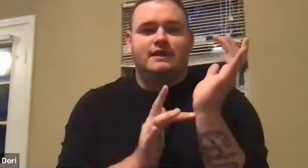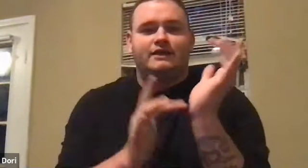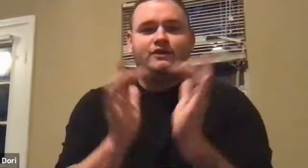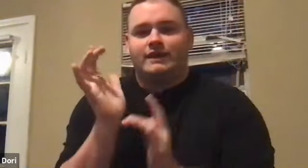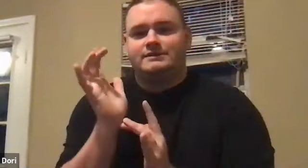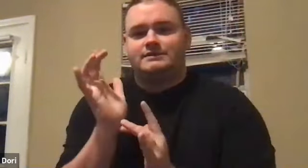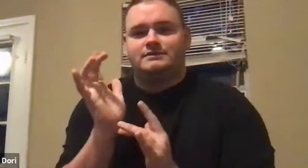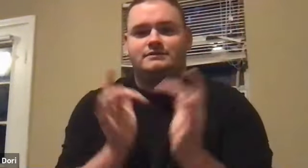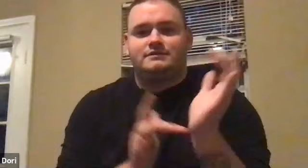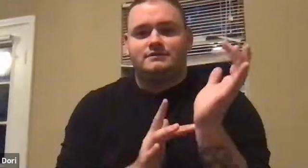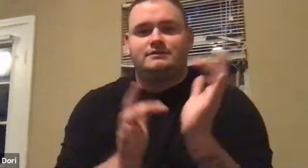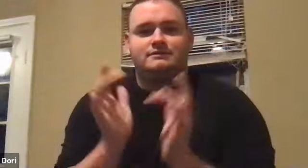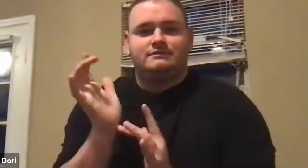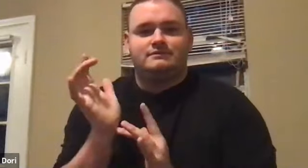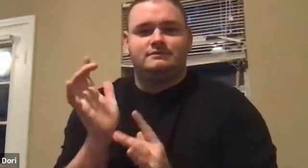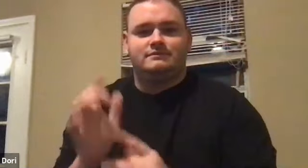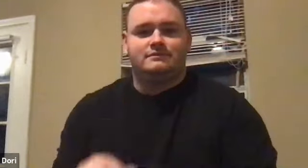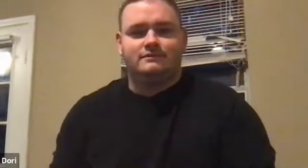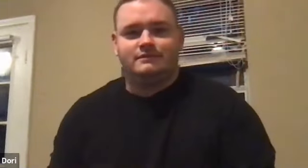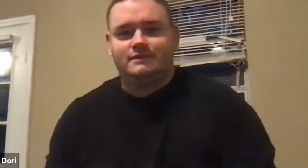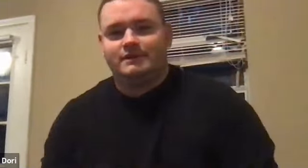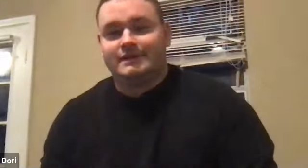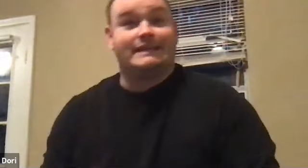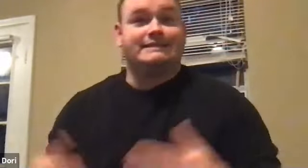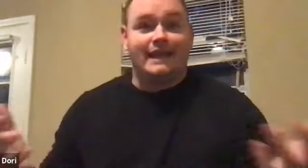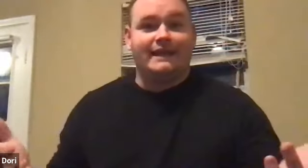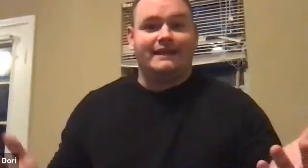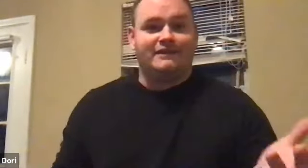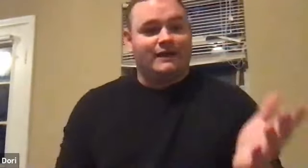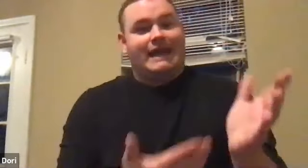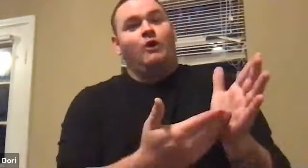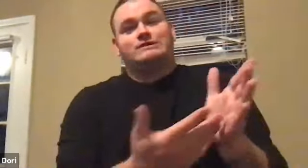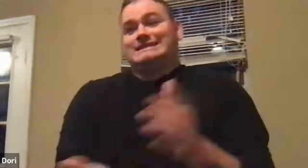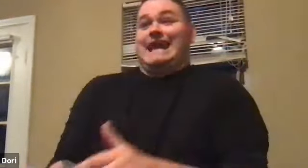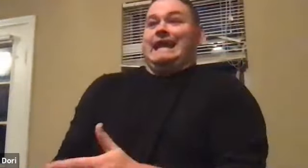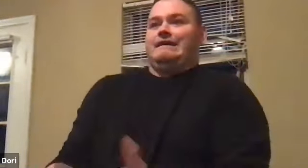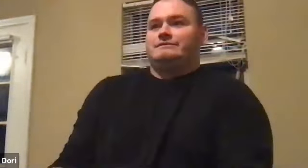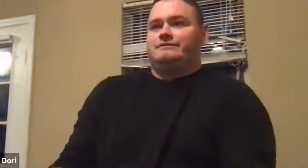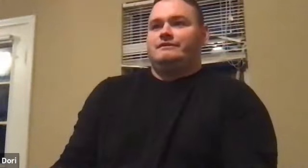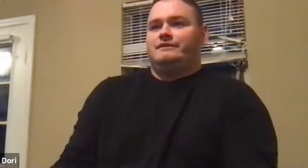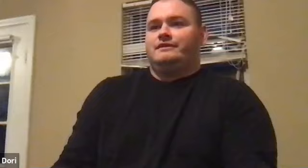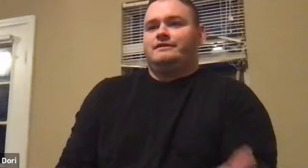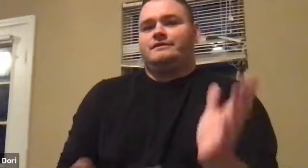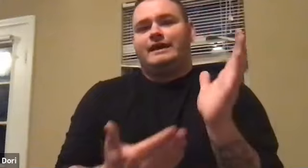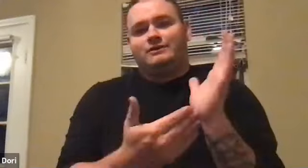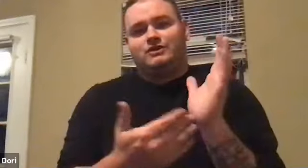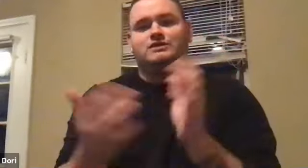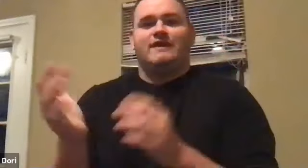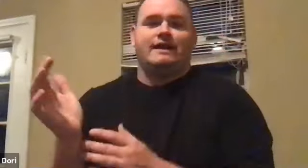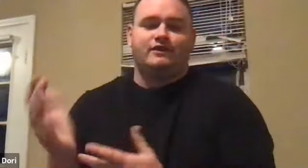your wrists. Mm. Because they say, even though he had holes in his hands, that he was crucified in the